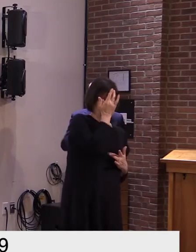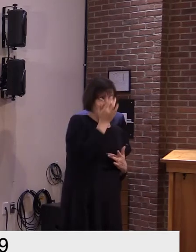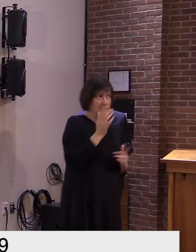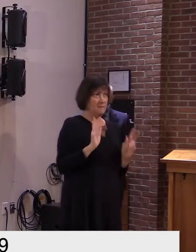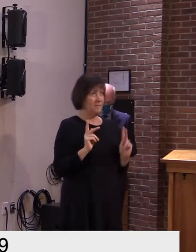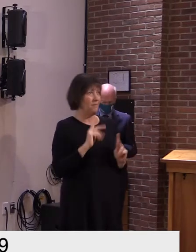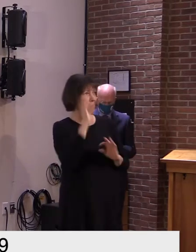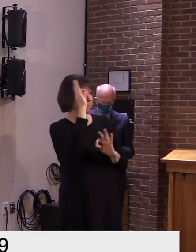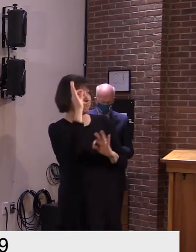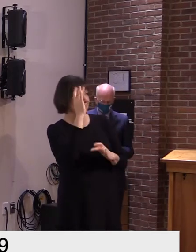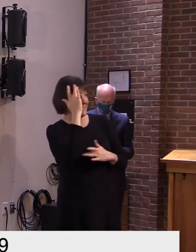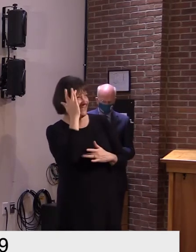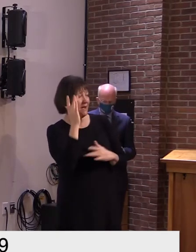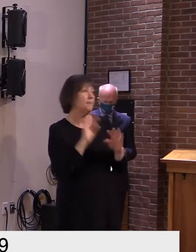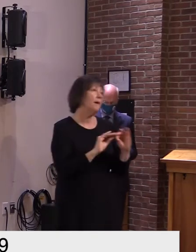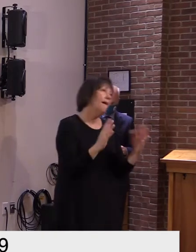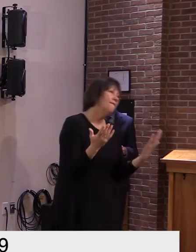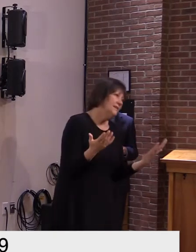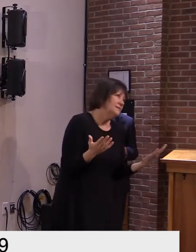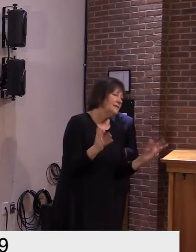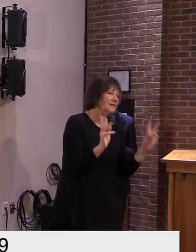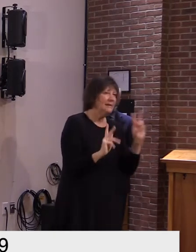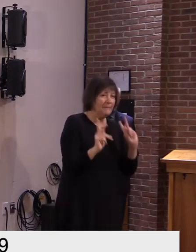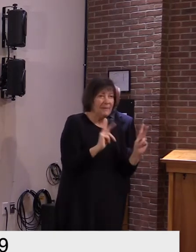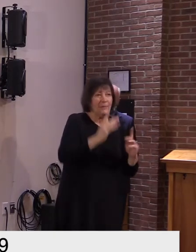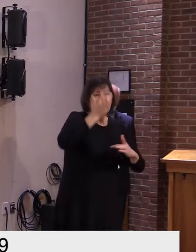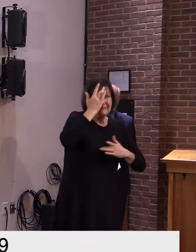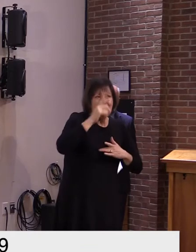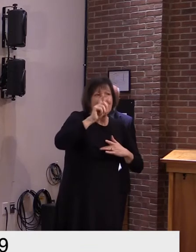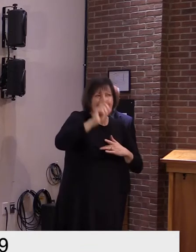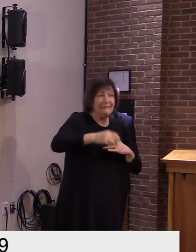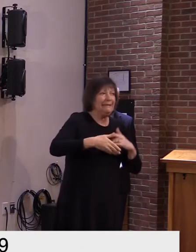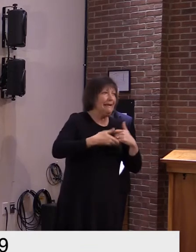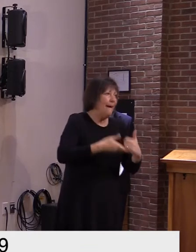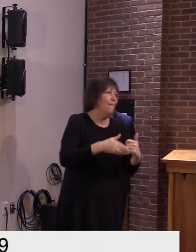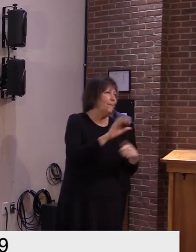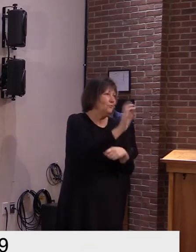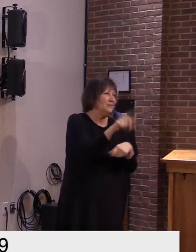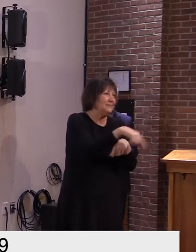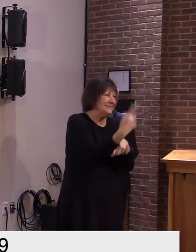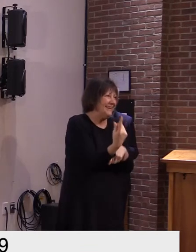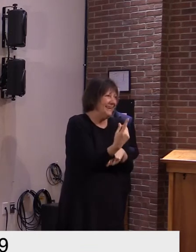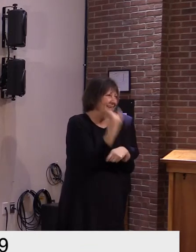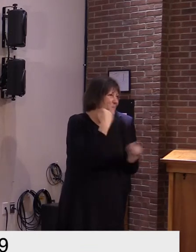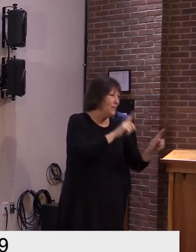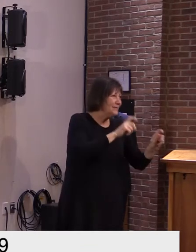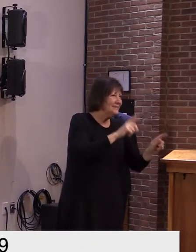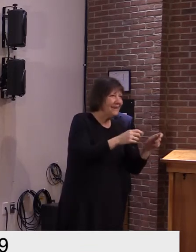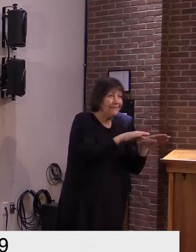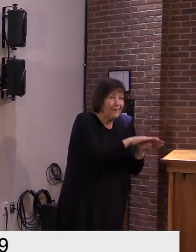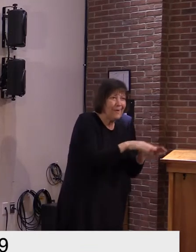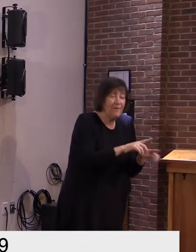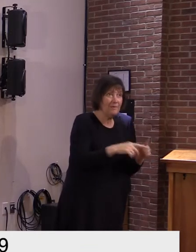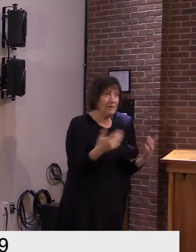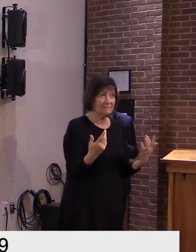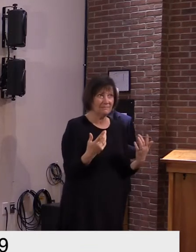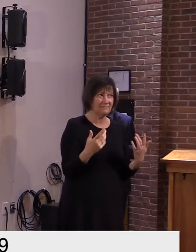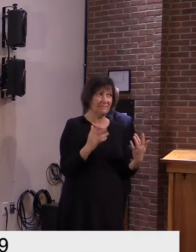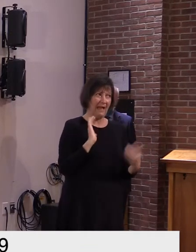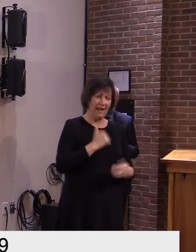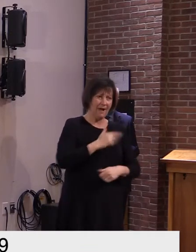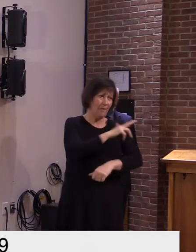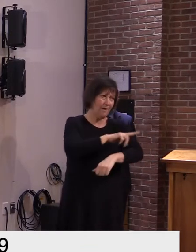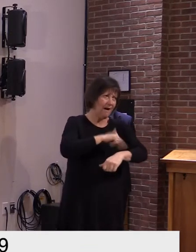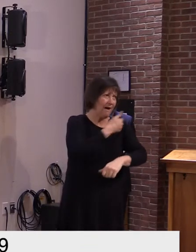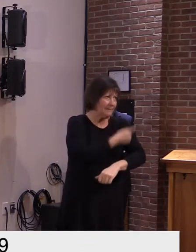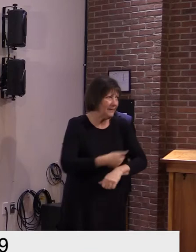need care even on Christmas Day. The healthcare system has capacity to do on-demand testing when